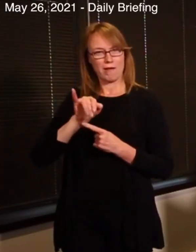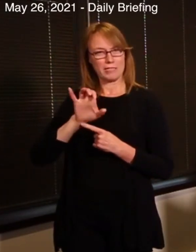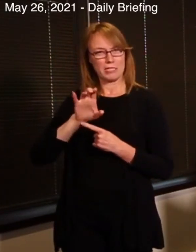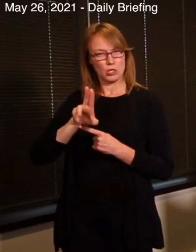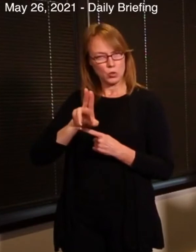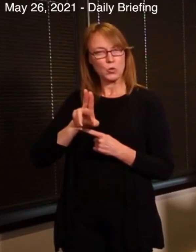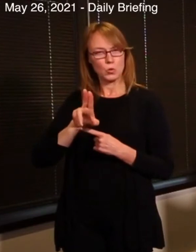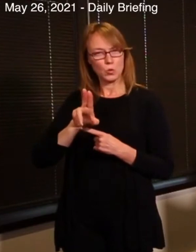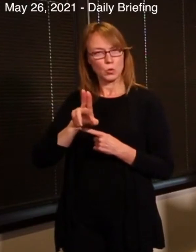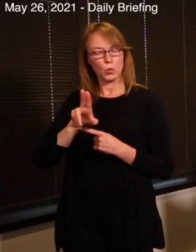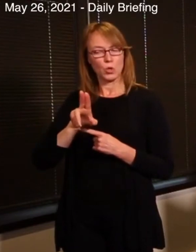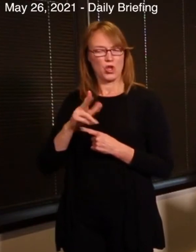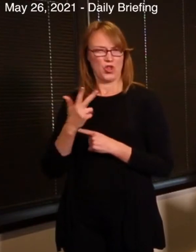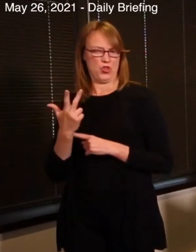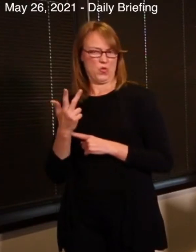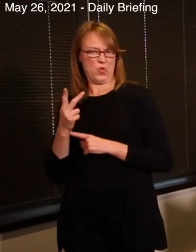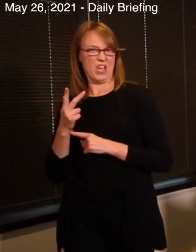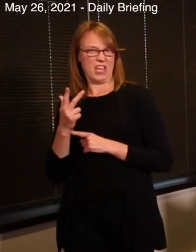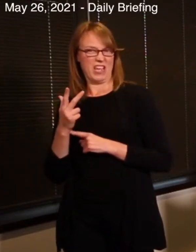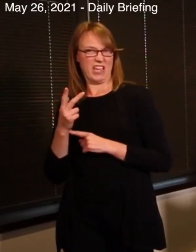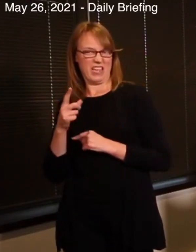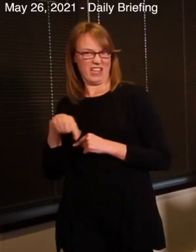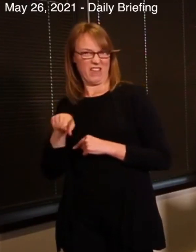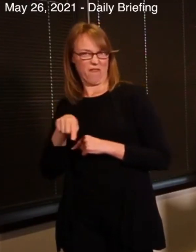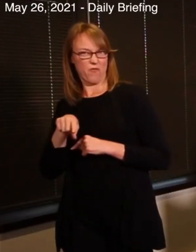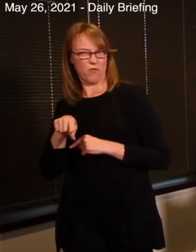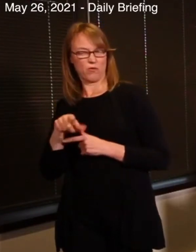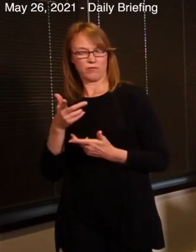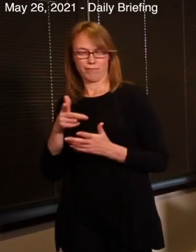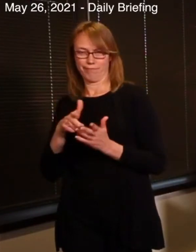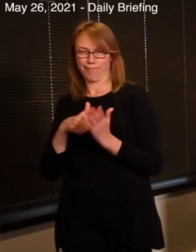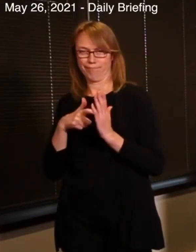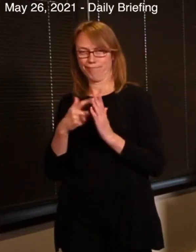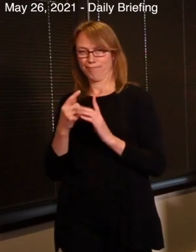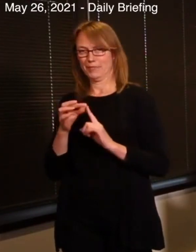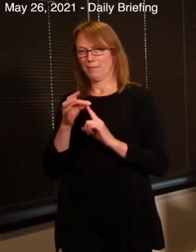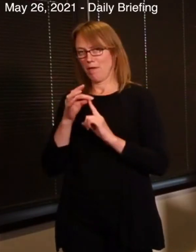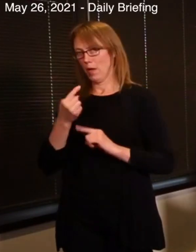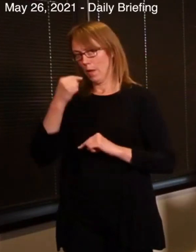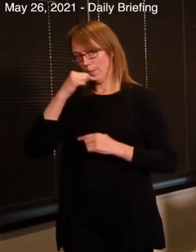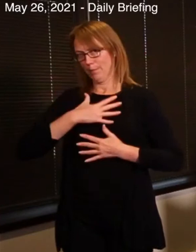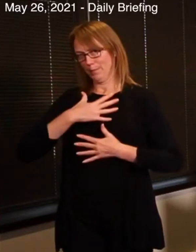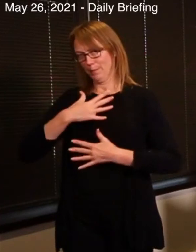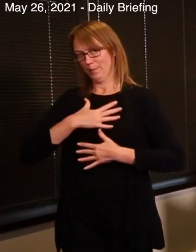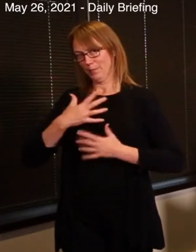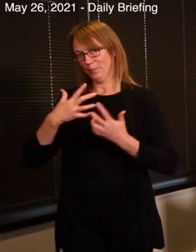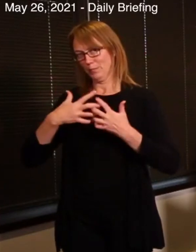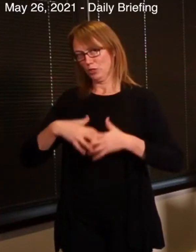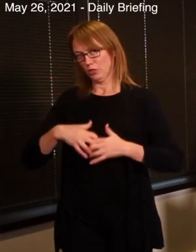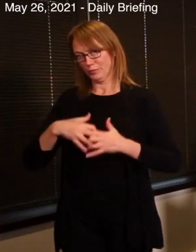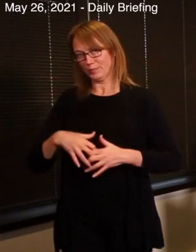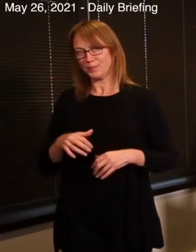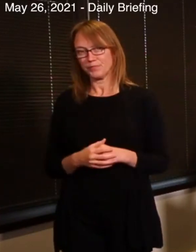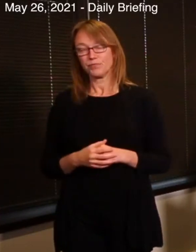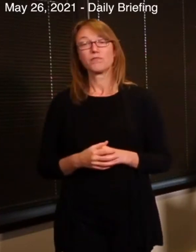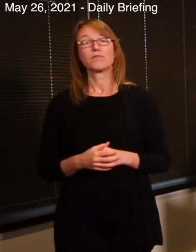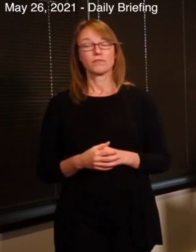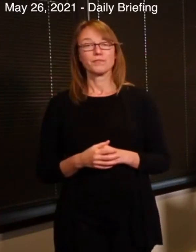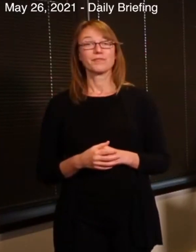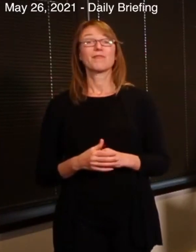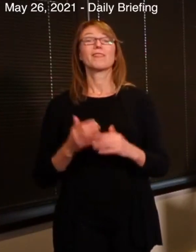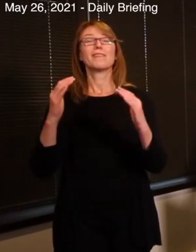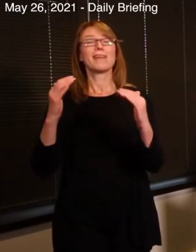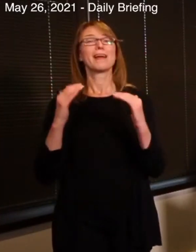unit, and we have 3 suspected COVID patients on ventilators today. Now moving on to some of our